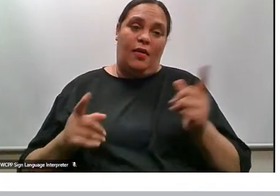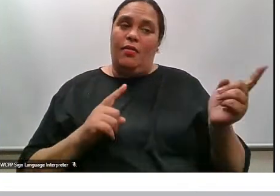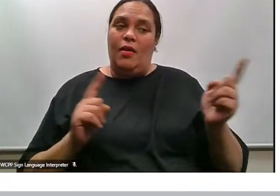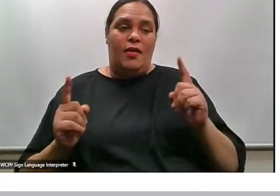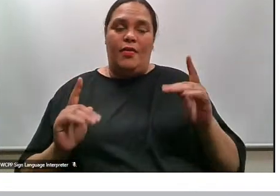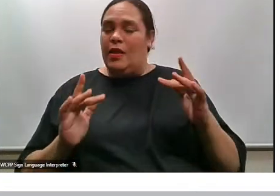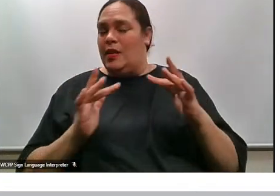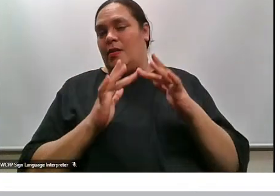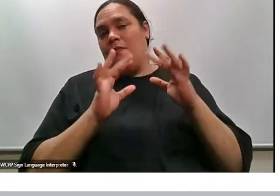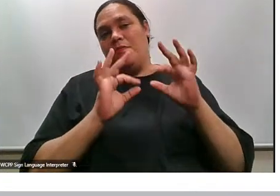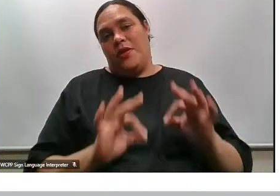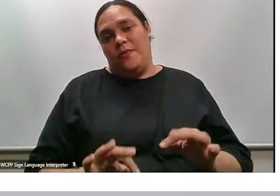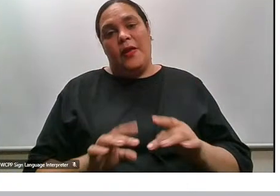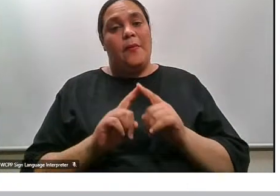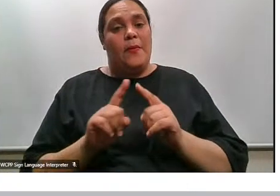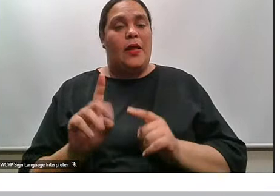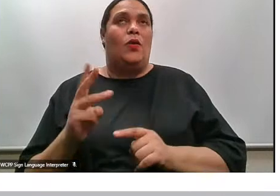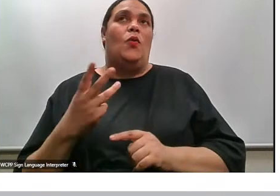ideal.